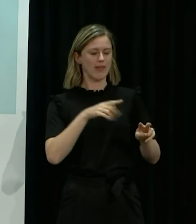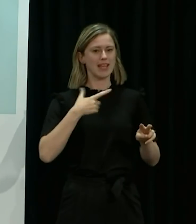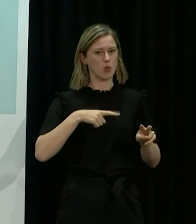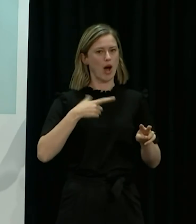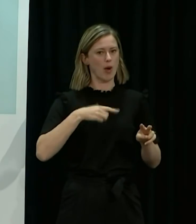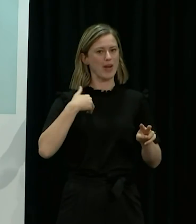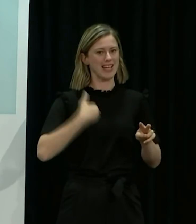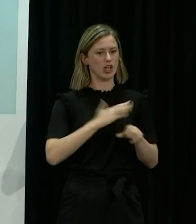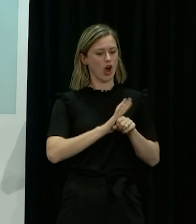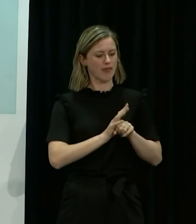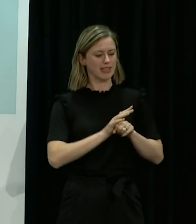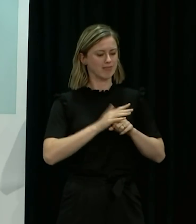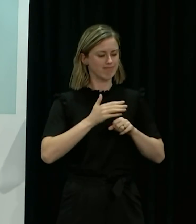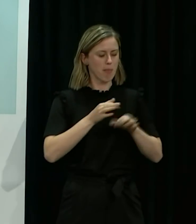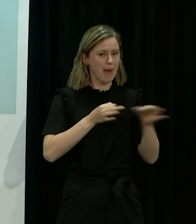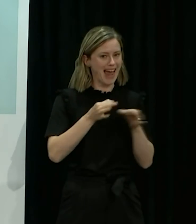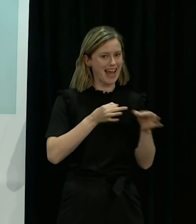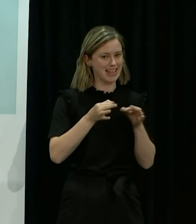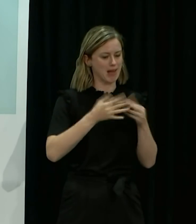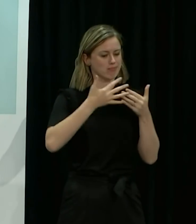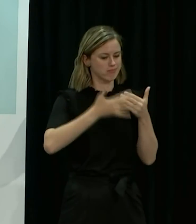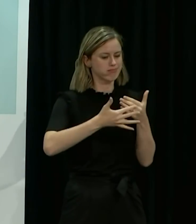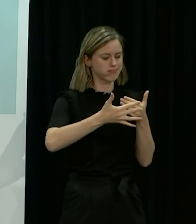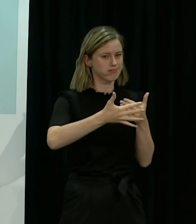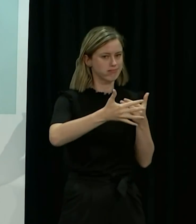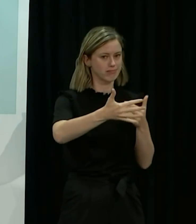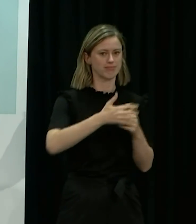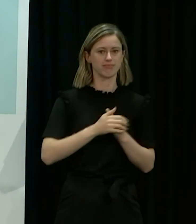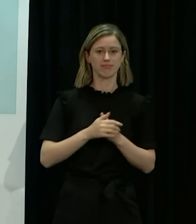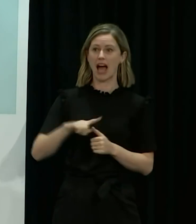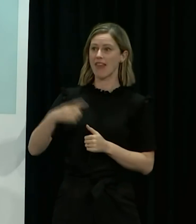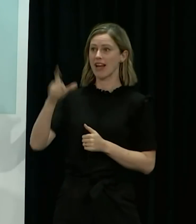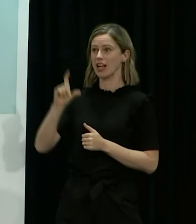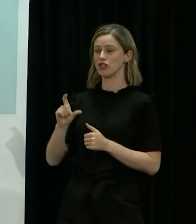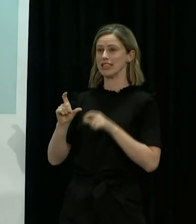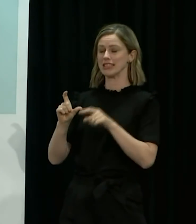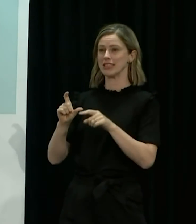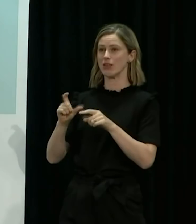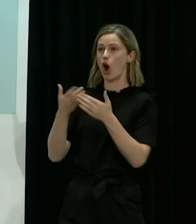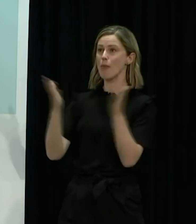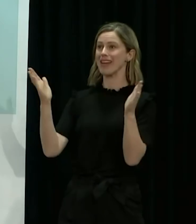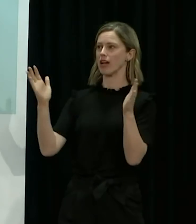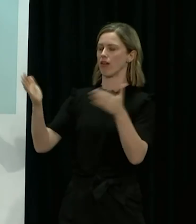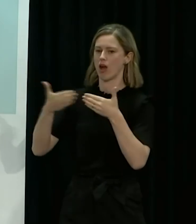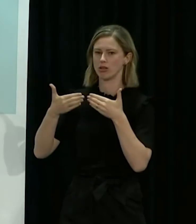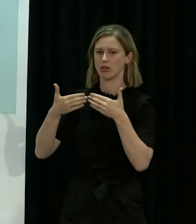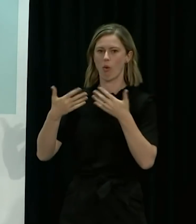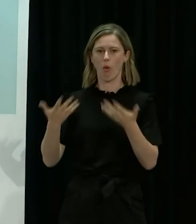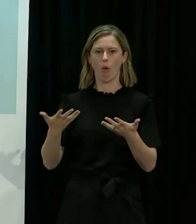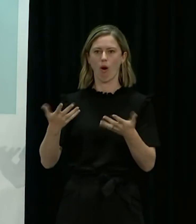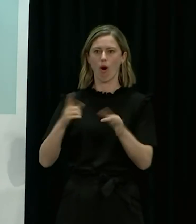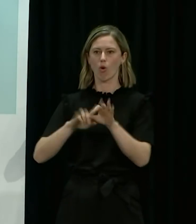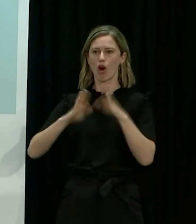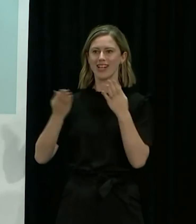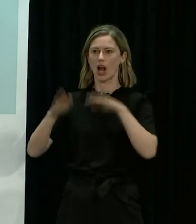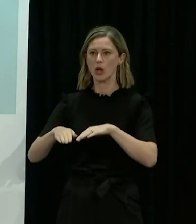lasts and carries us through this pandemic. Some countries have had to close borders or stand up